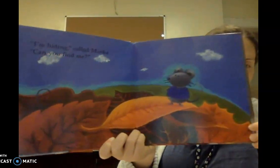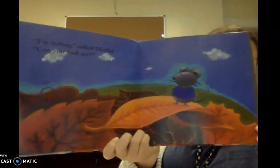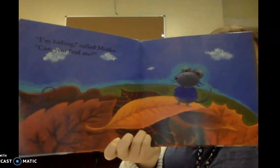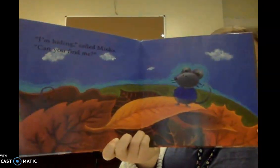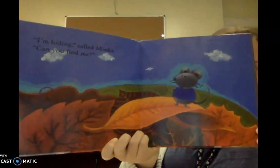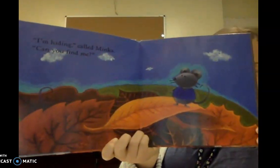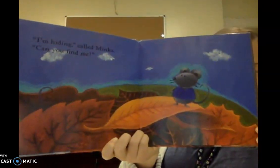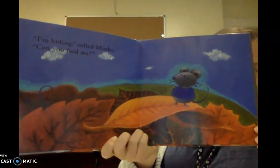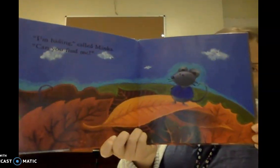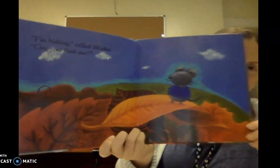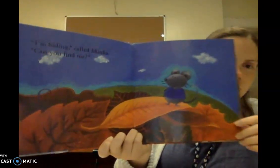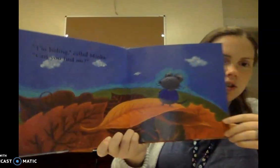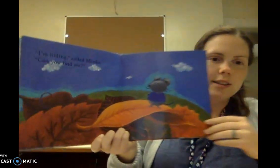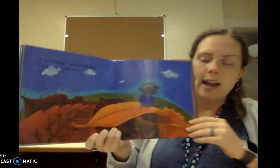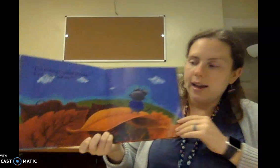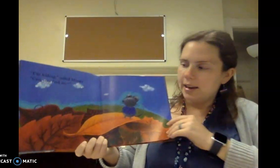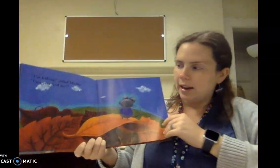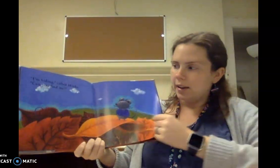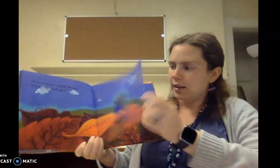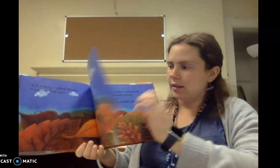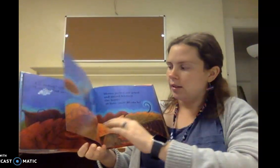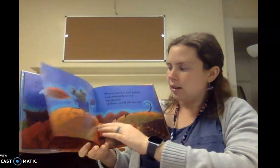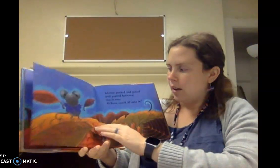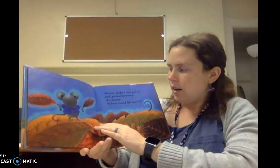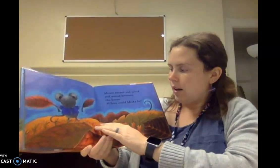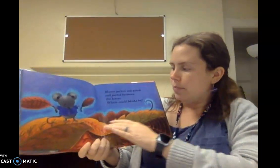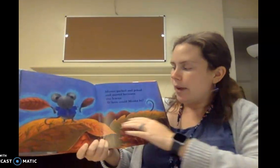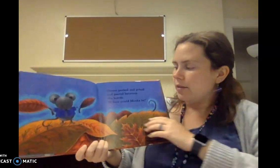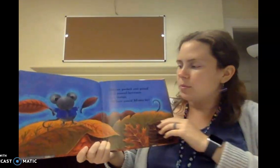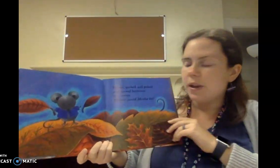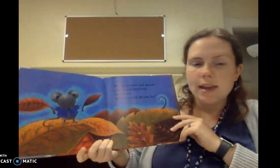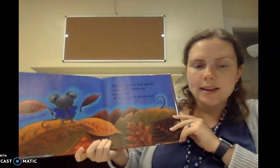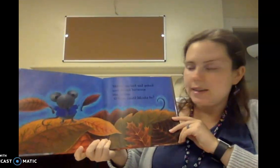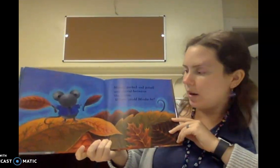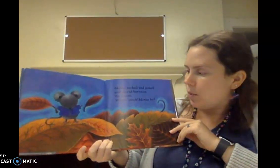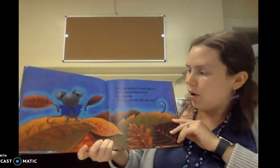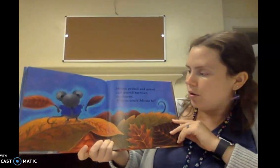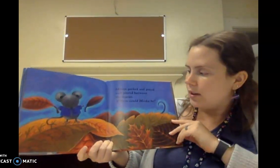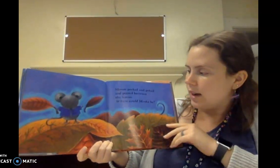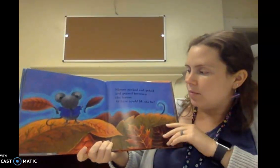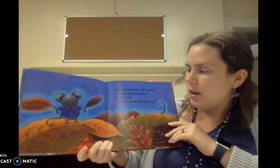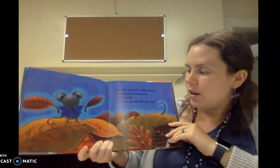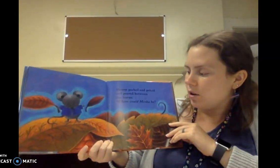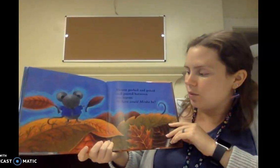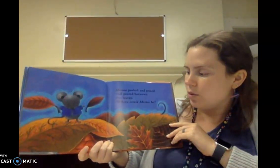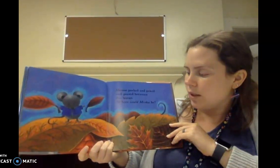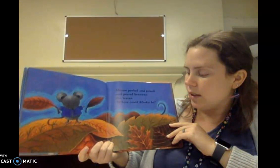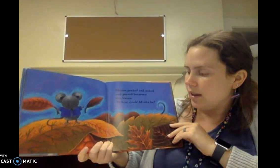Minka? She's hiding. Mouse peeked and poked and peered between the